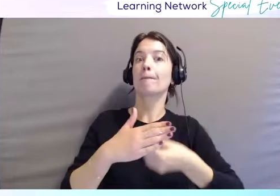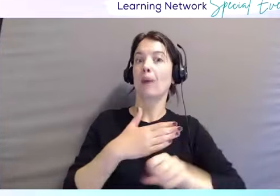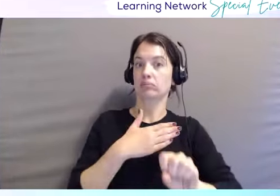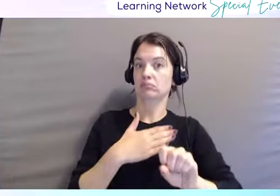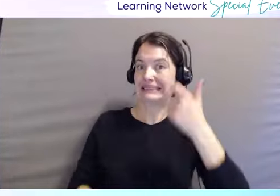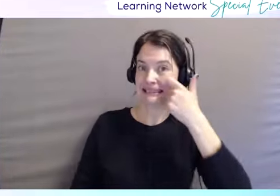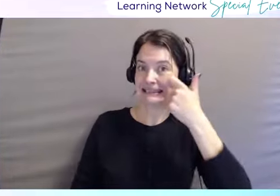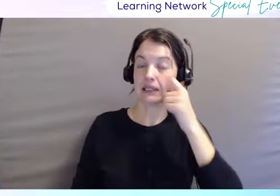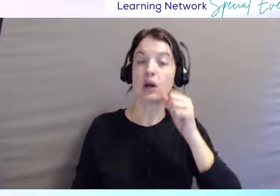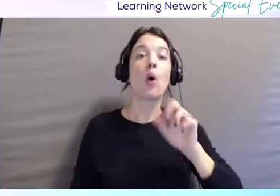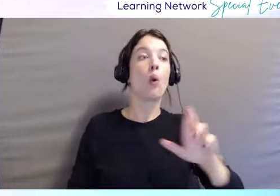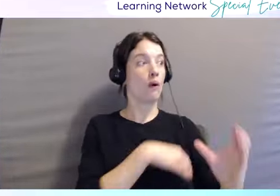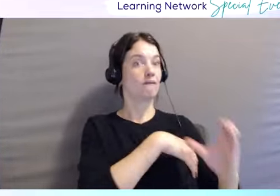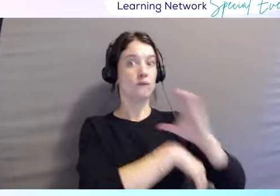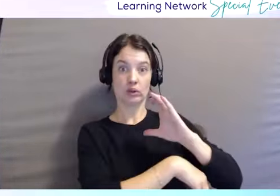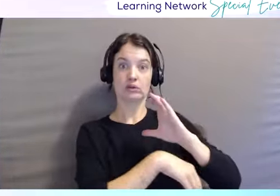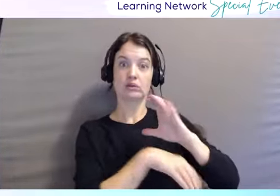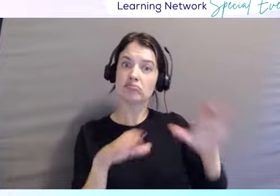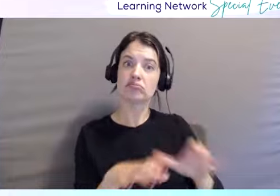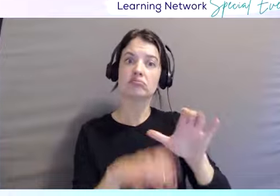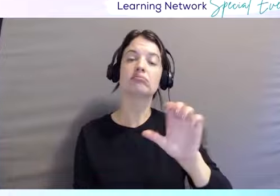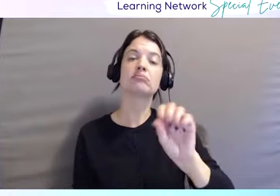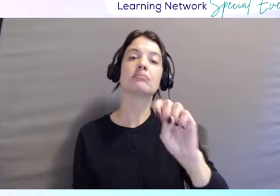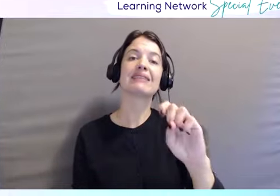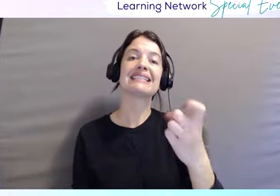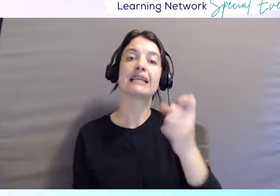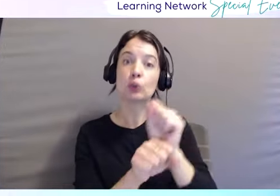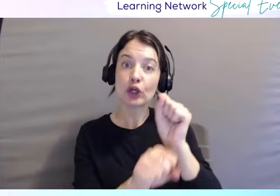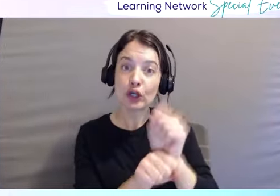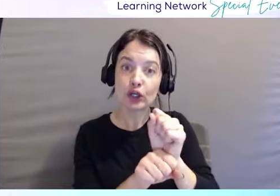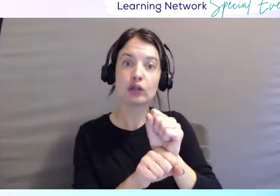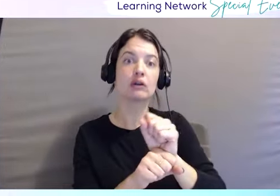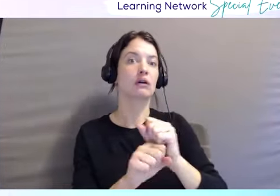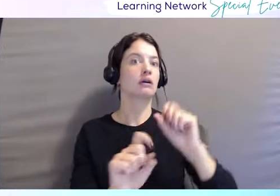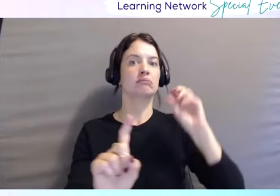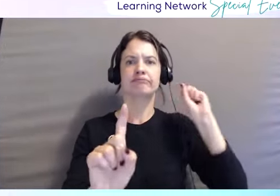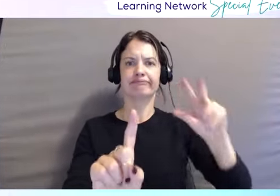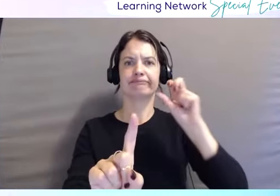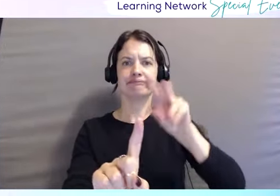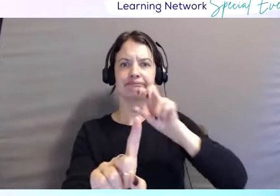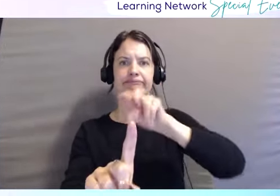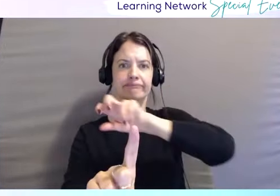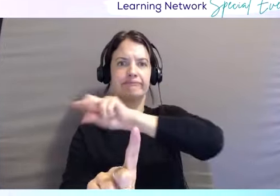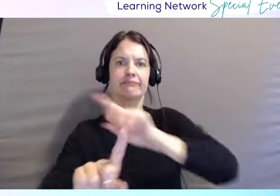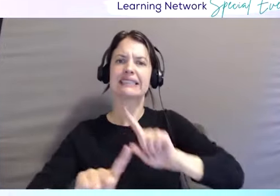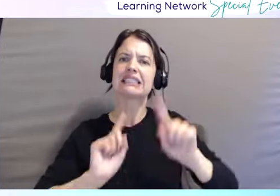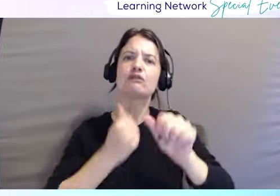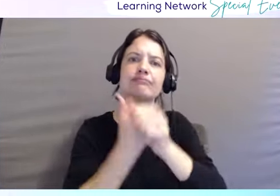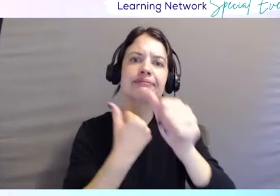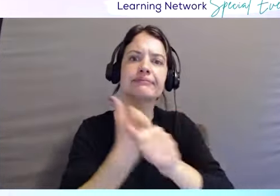to make money for illicit drug habits, exposing them to all kinds of risky behaviors and risky